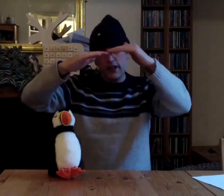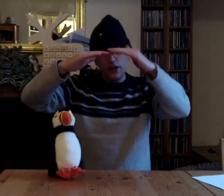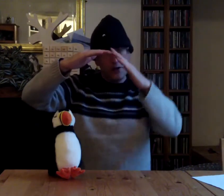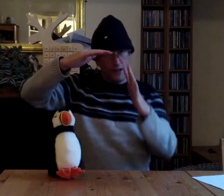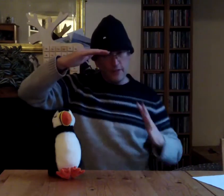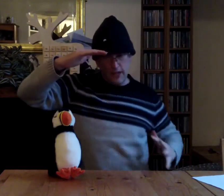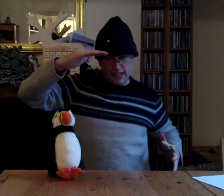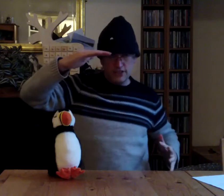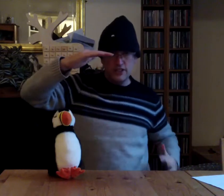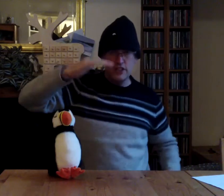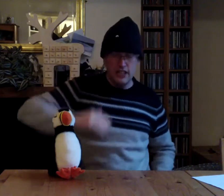do that. Cliff.